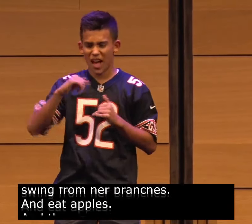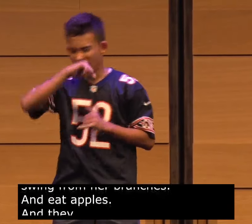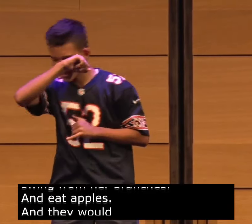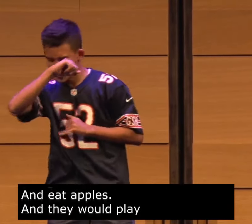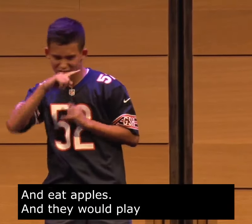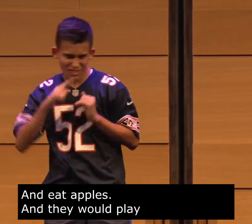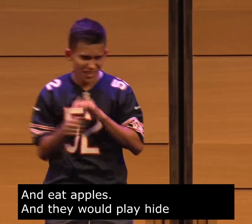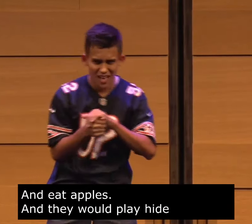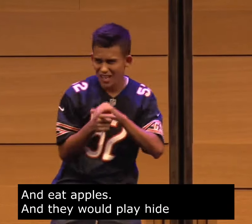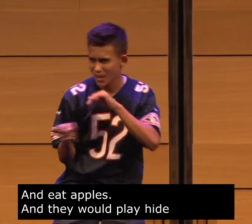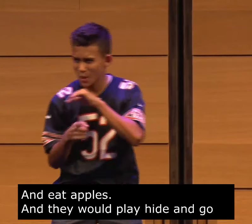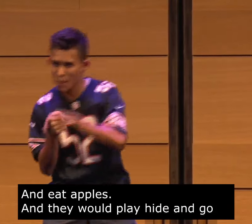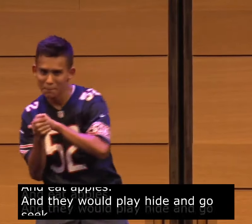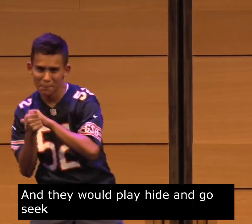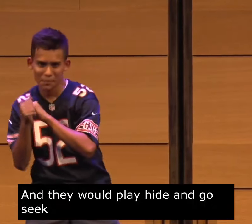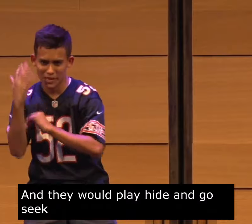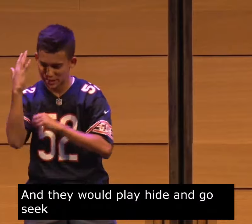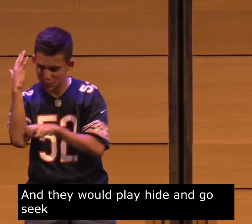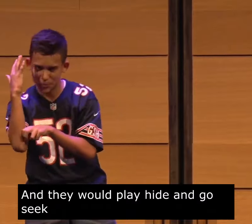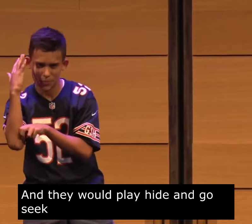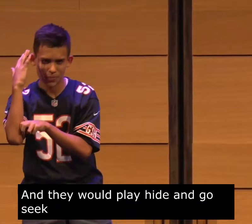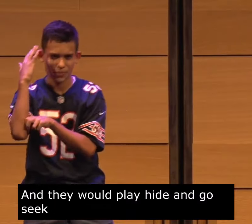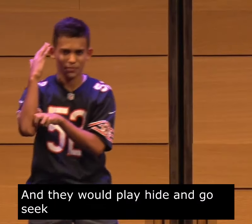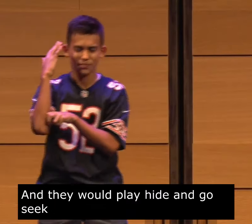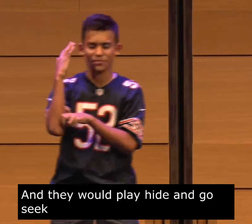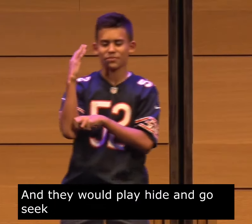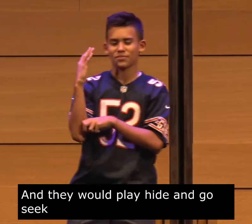And they would play hide and go seek.